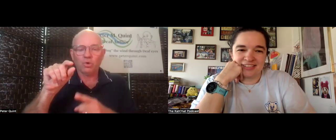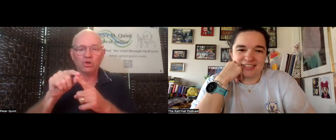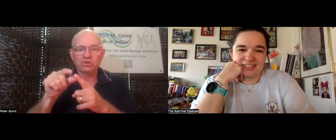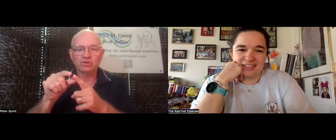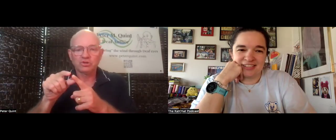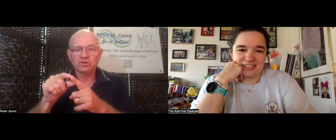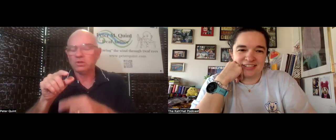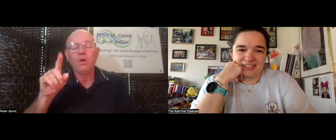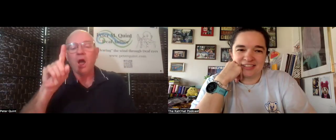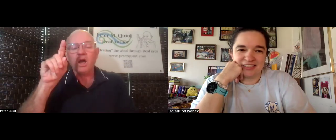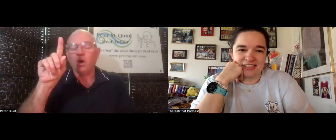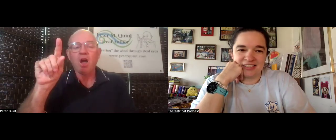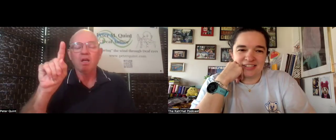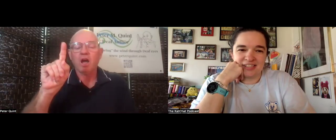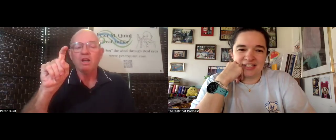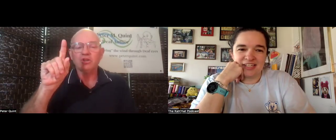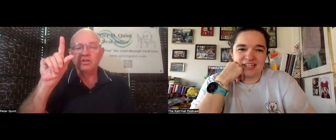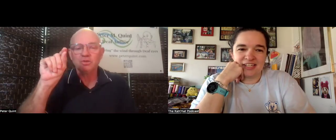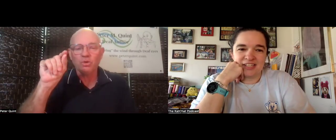120 words. No, no,